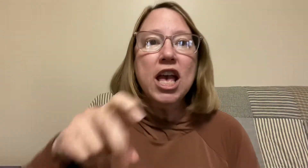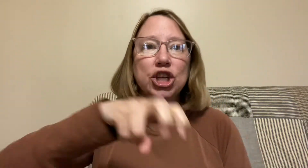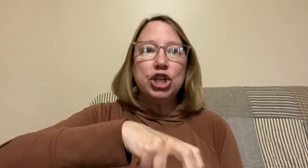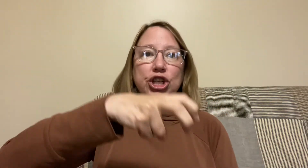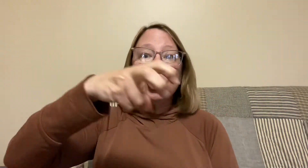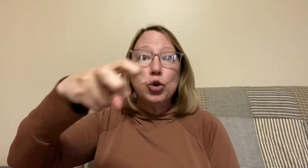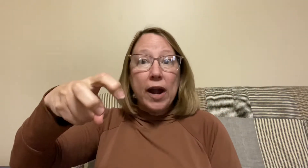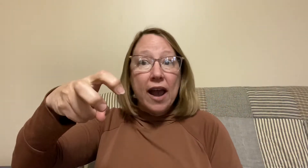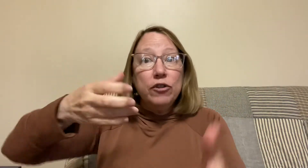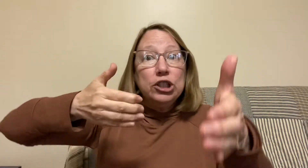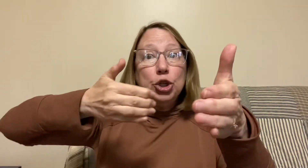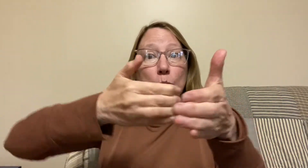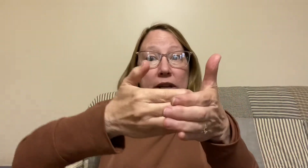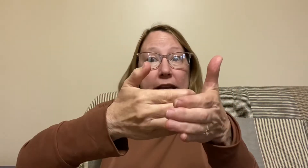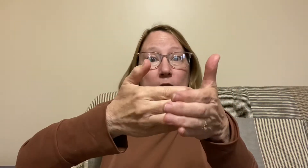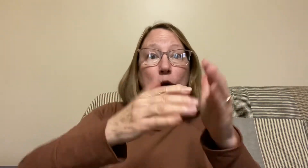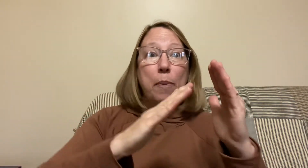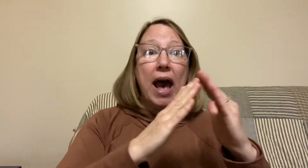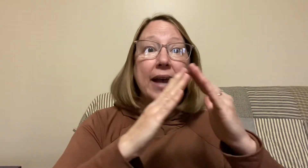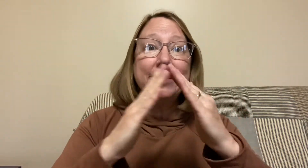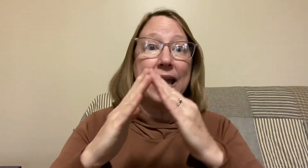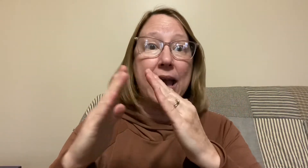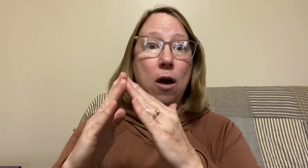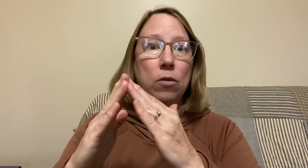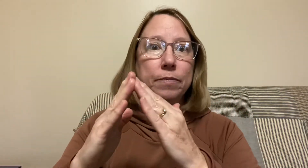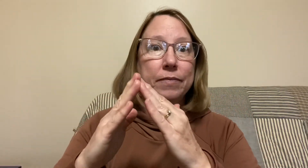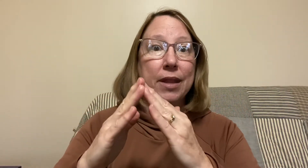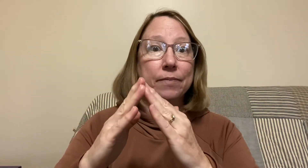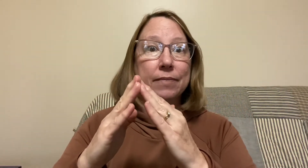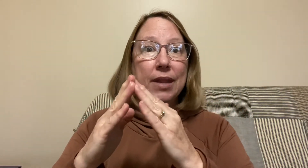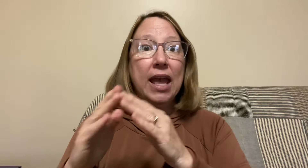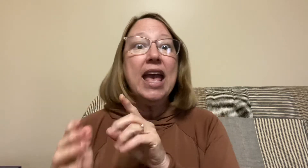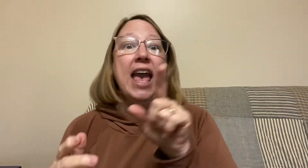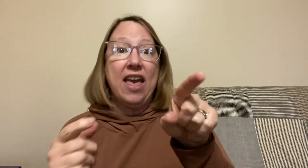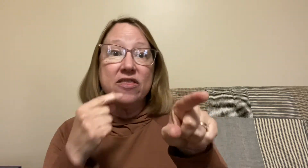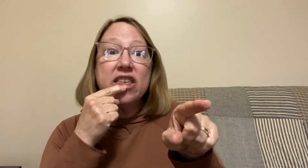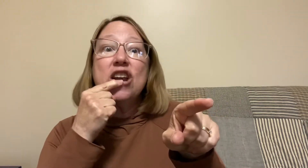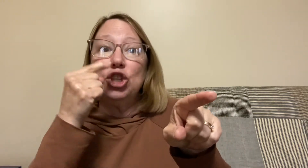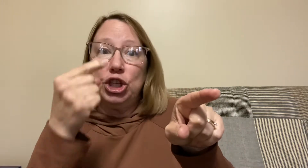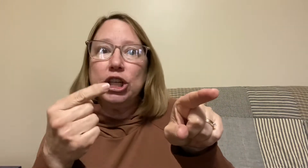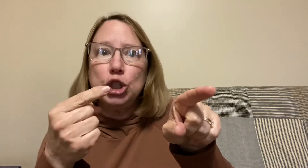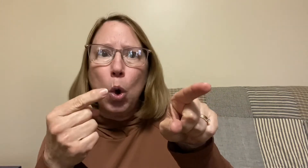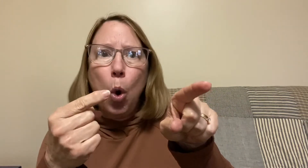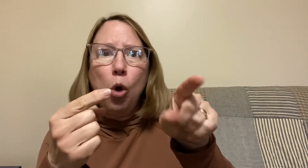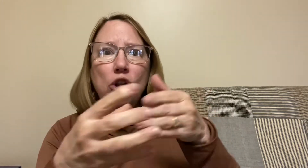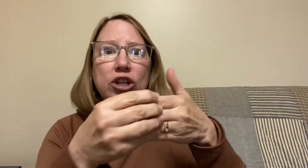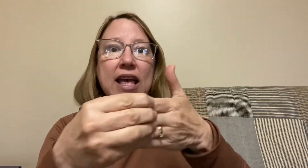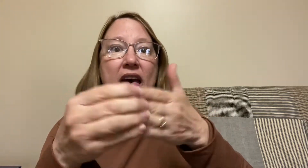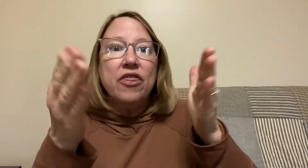of France to victory against the English.